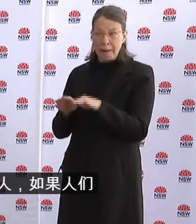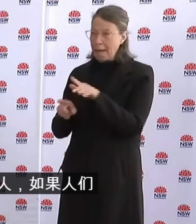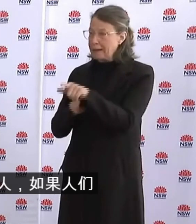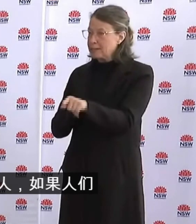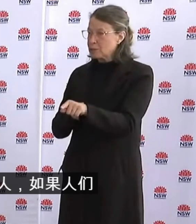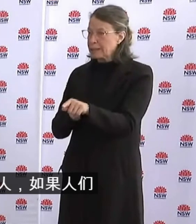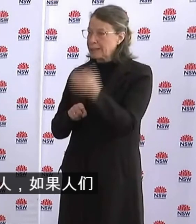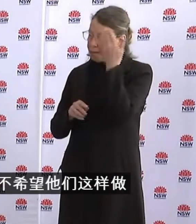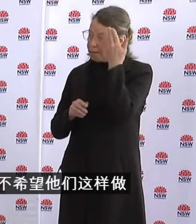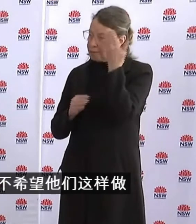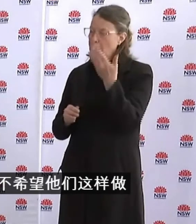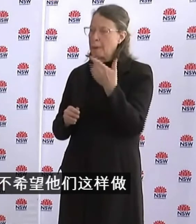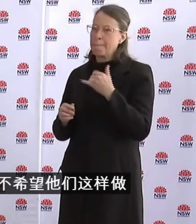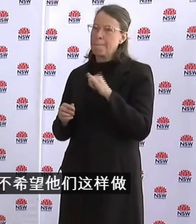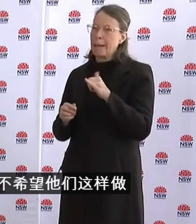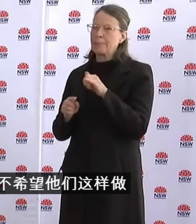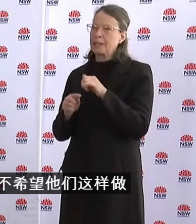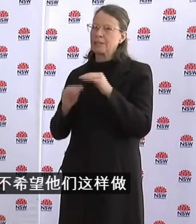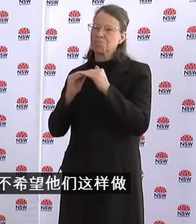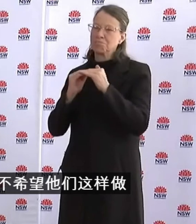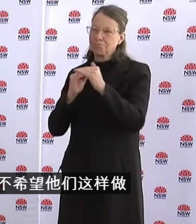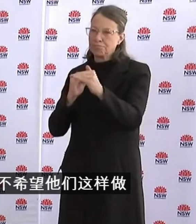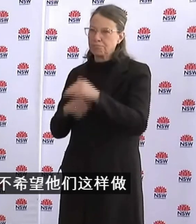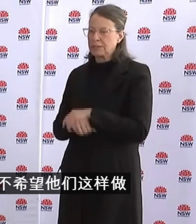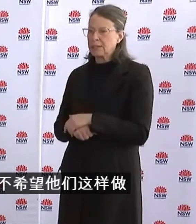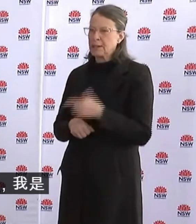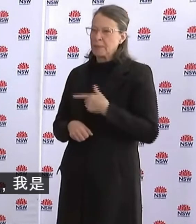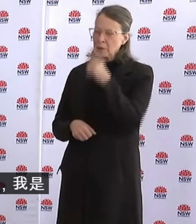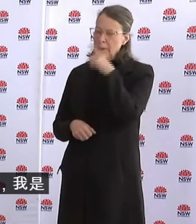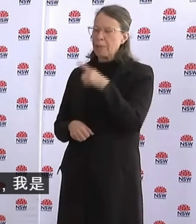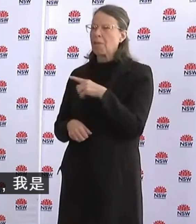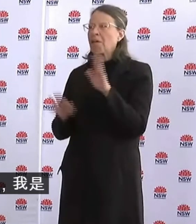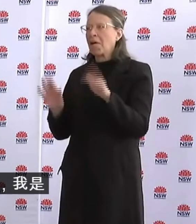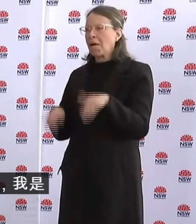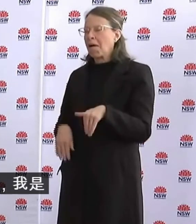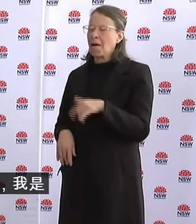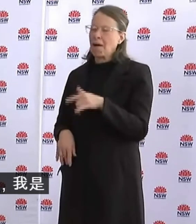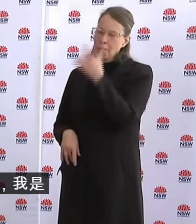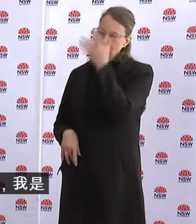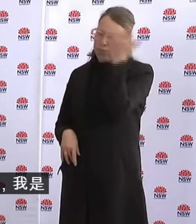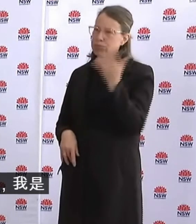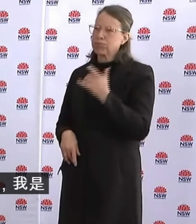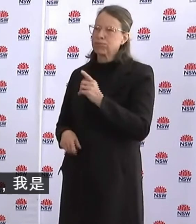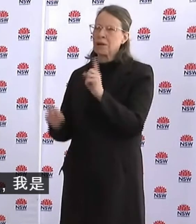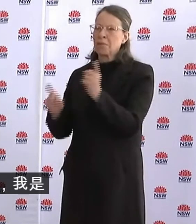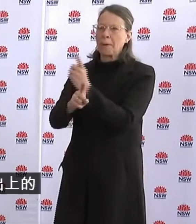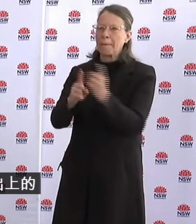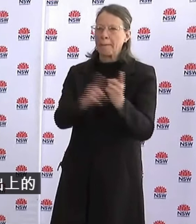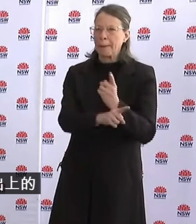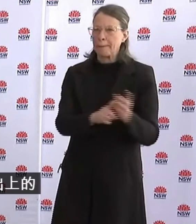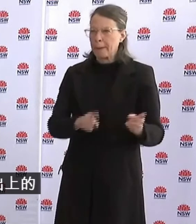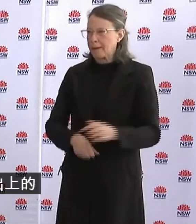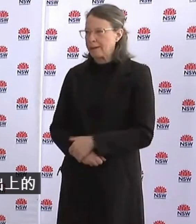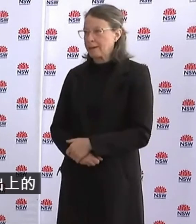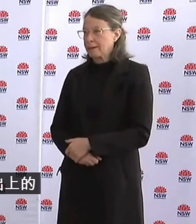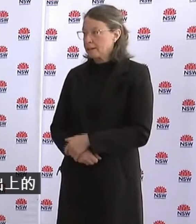up to all of us. What if people start getting more active and more mobile? We don't want them to do that. So you're comfortable with the settings that are in place at the